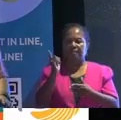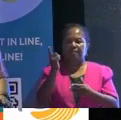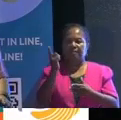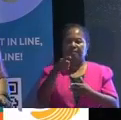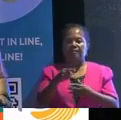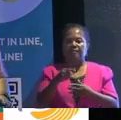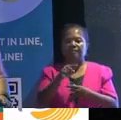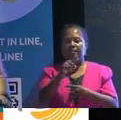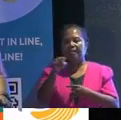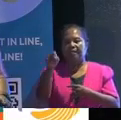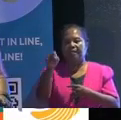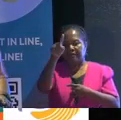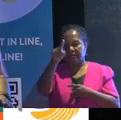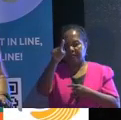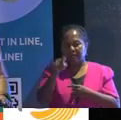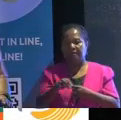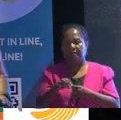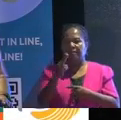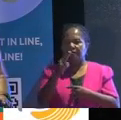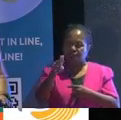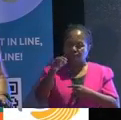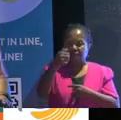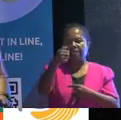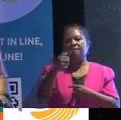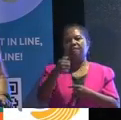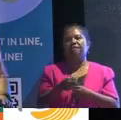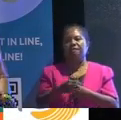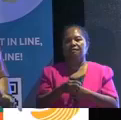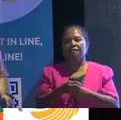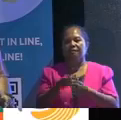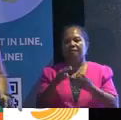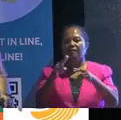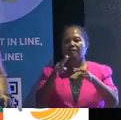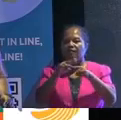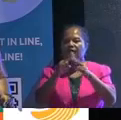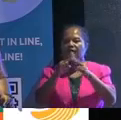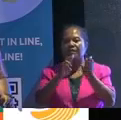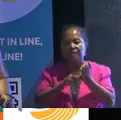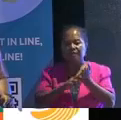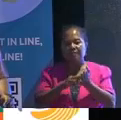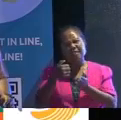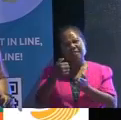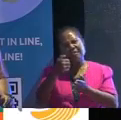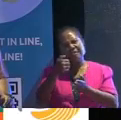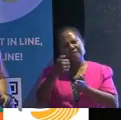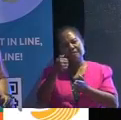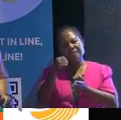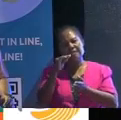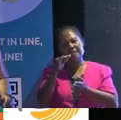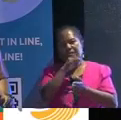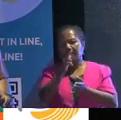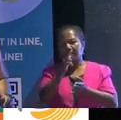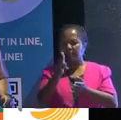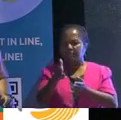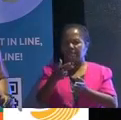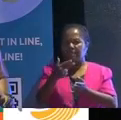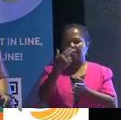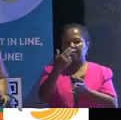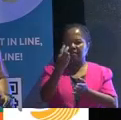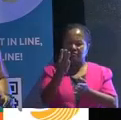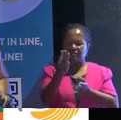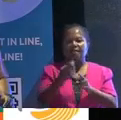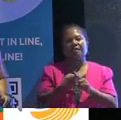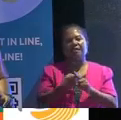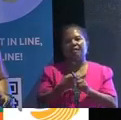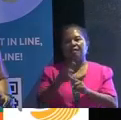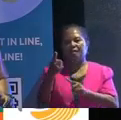divide 17,500 into 26 fortnights, somewhere around 687 or 83 kina. If